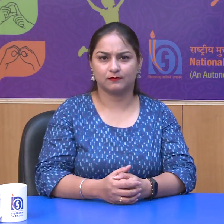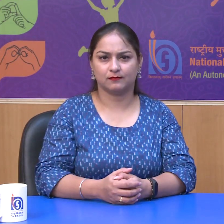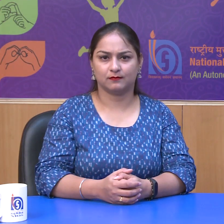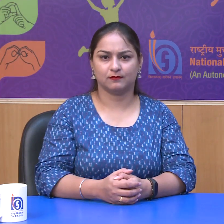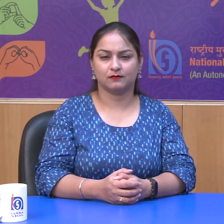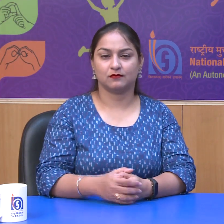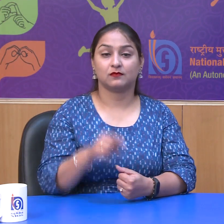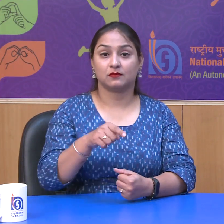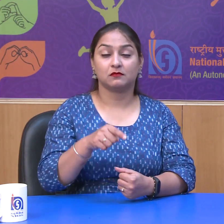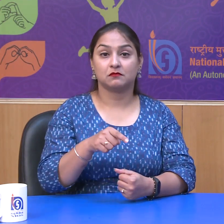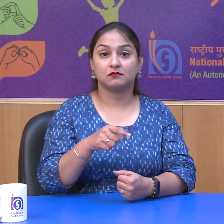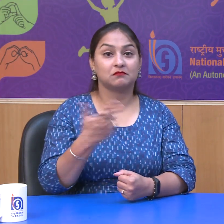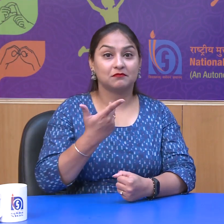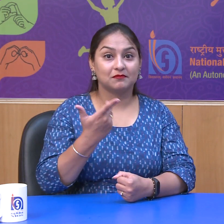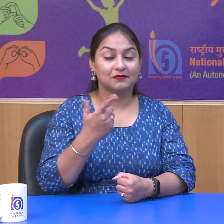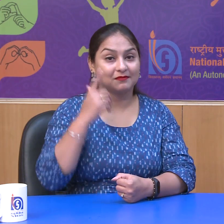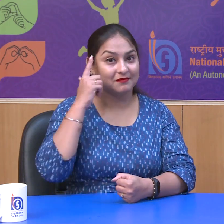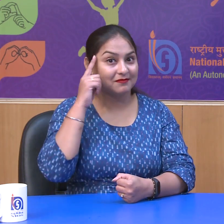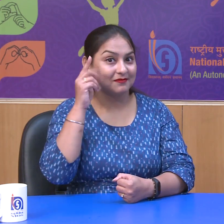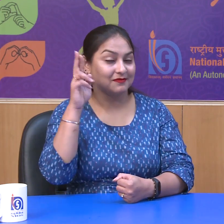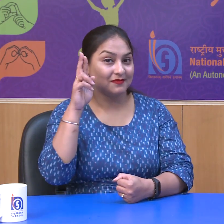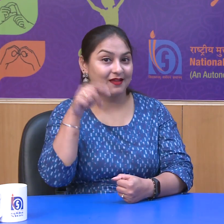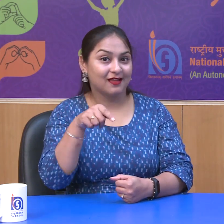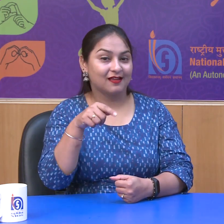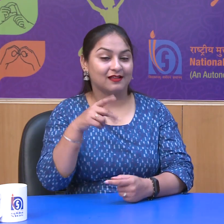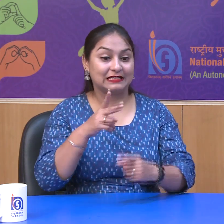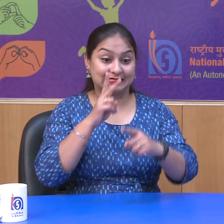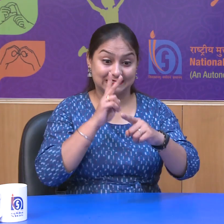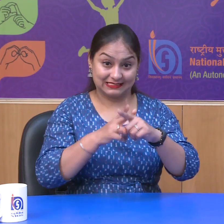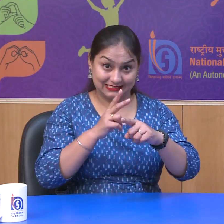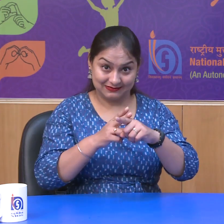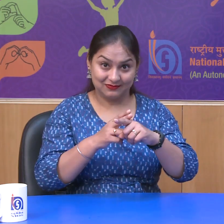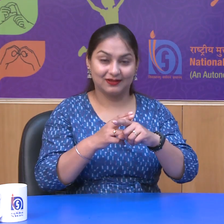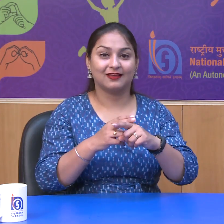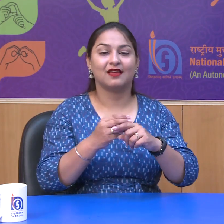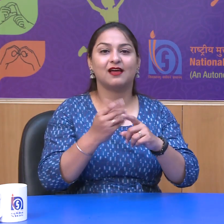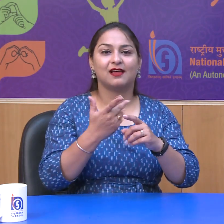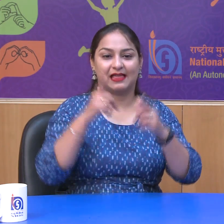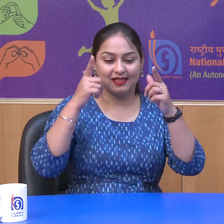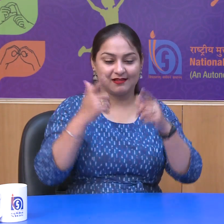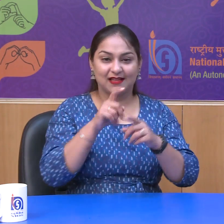it refers to remarkably steady and assured supply of poultry products.